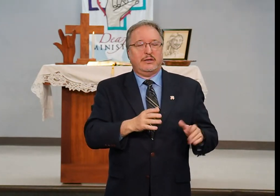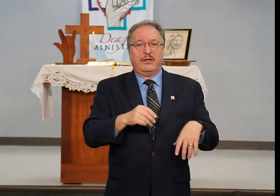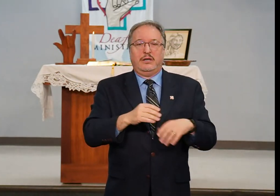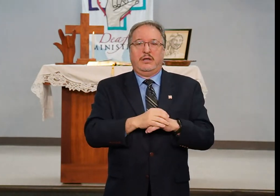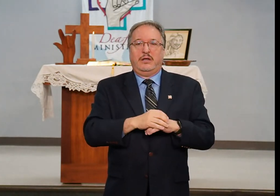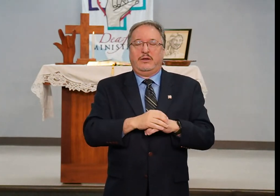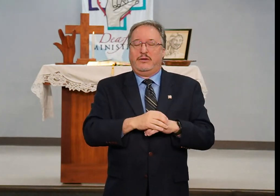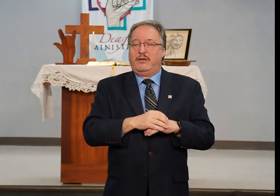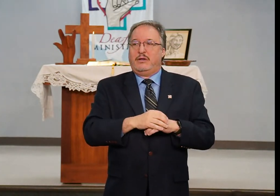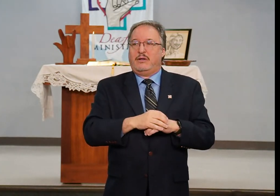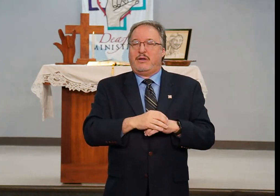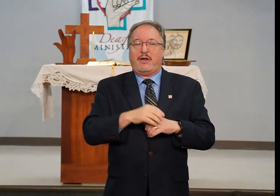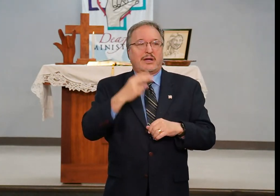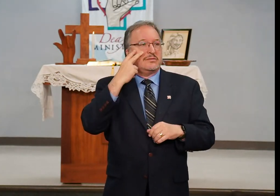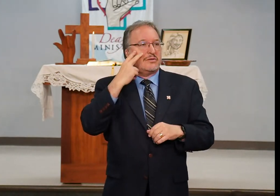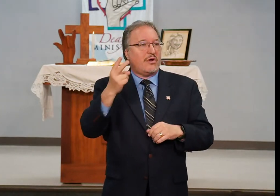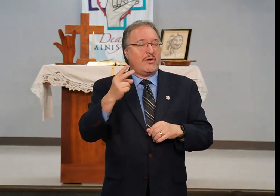missionary women,